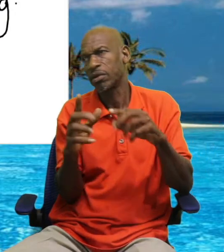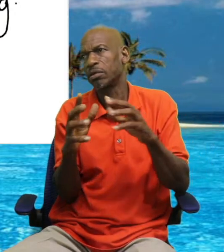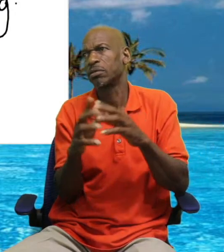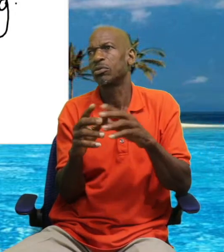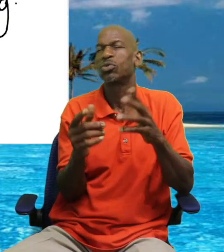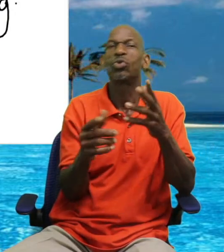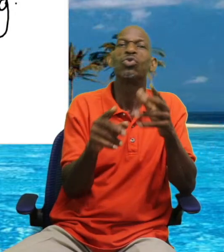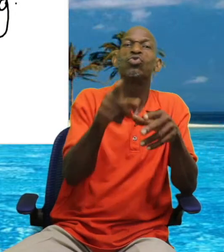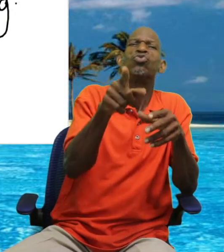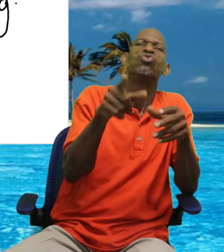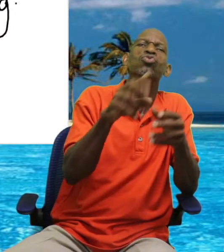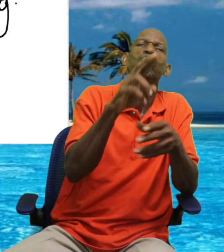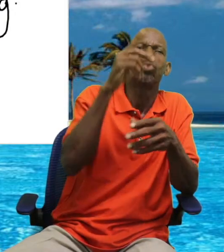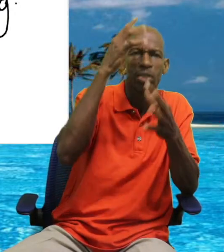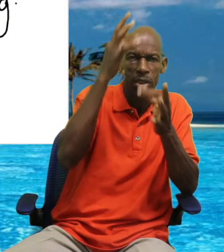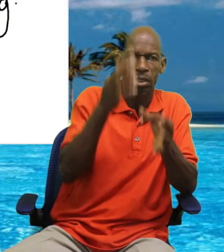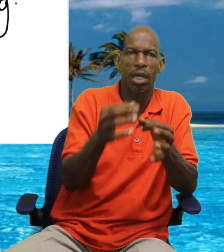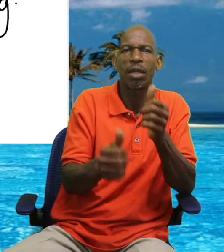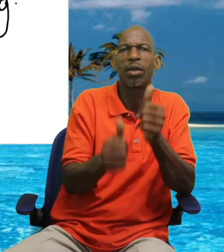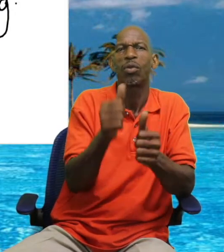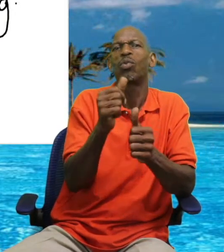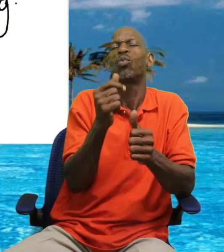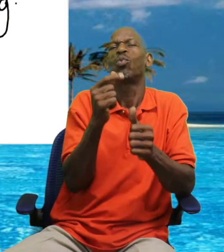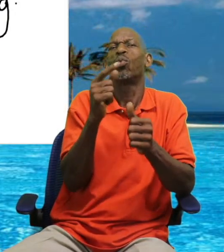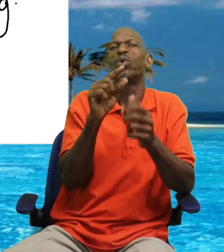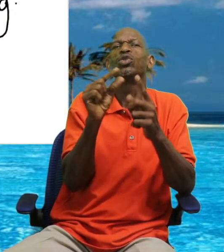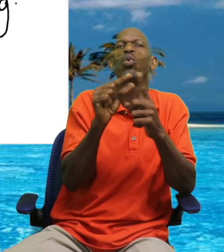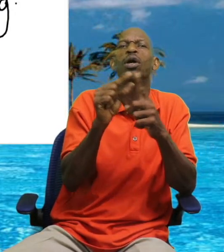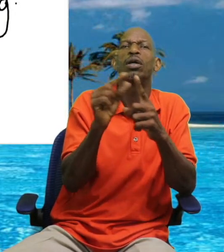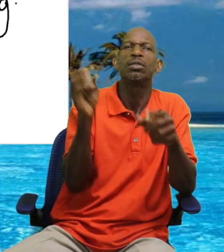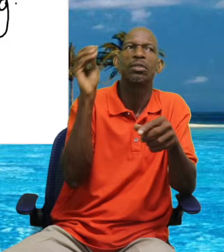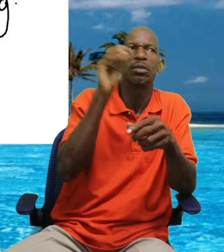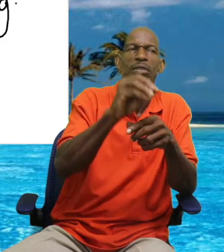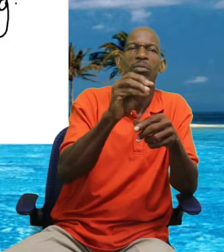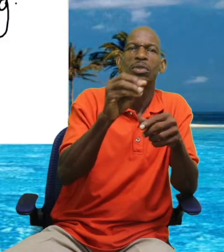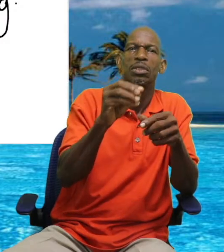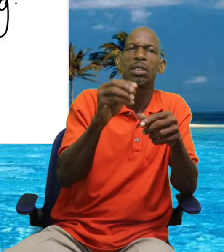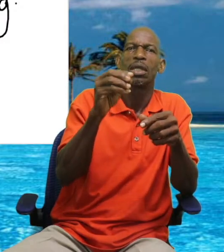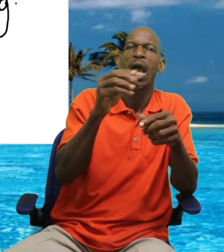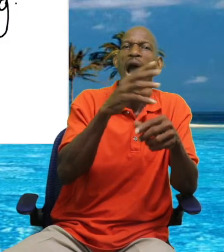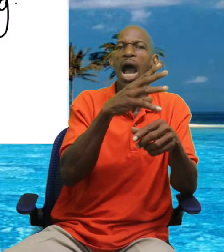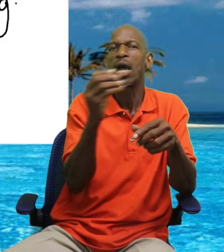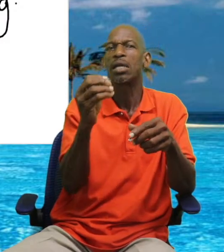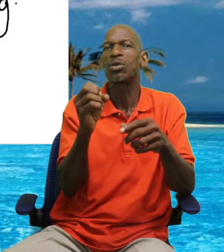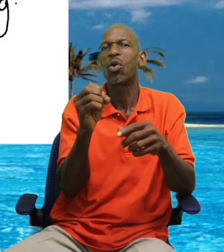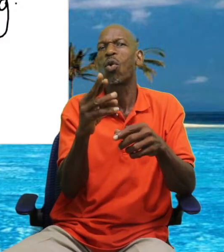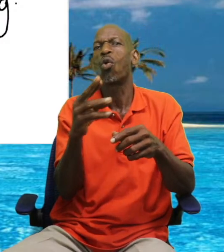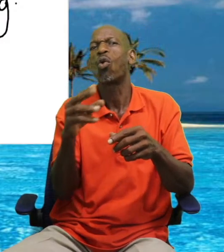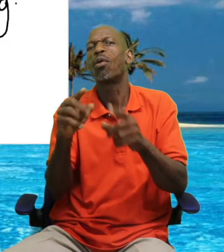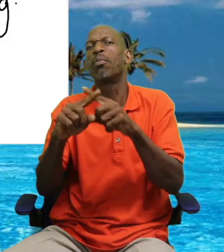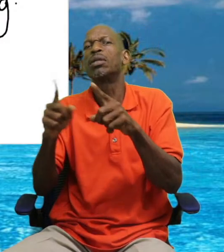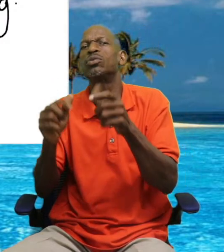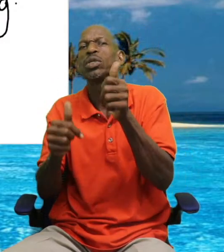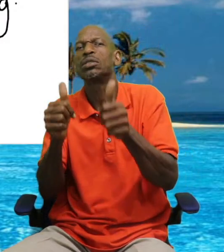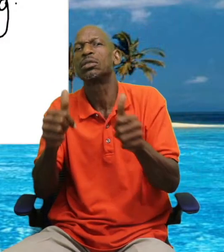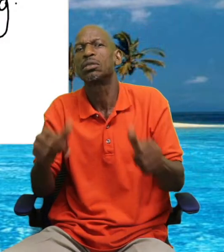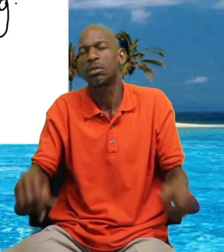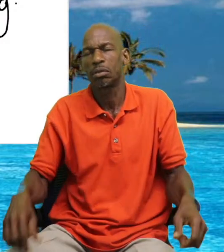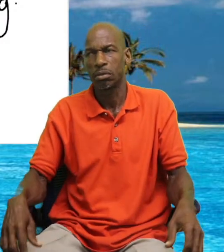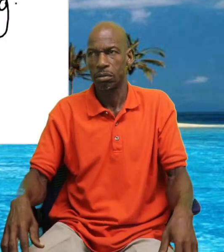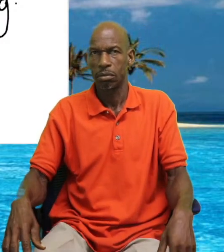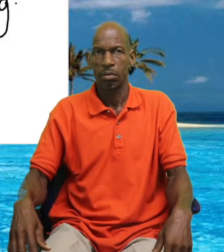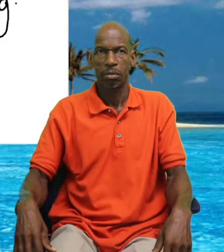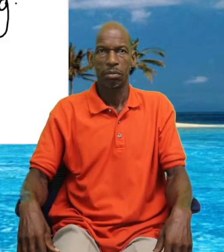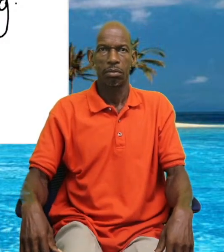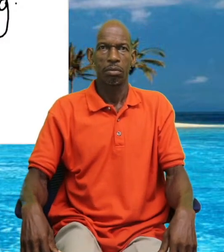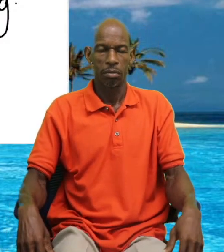So complete the exercise and we will, at the end, we will correct it. So you have 10 more minutes and then we're